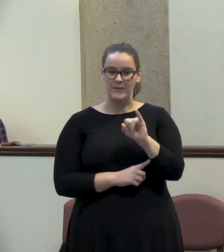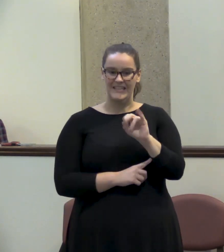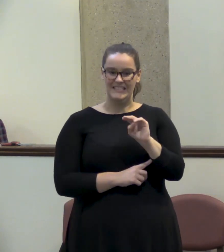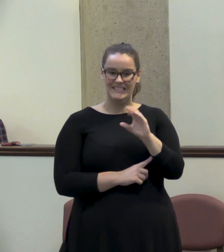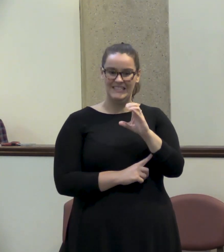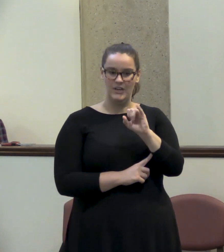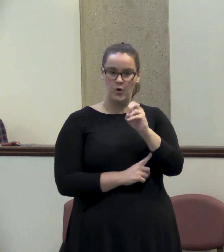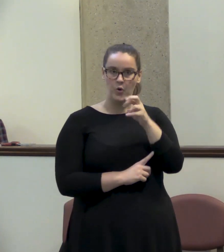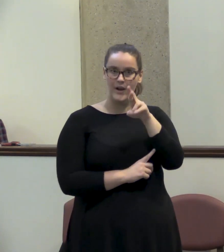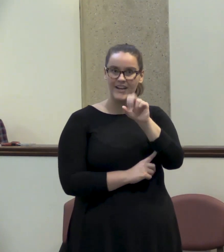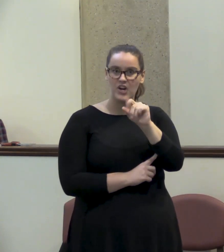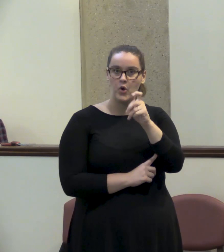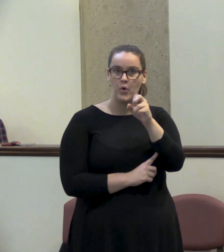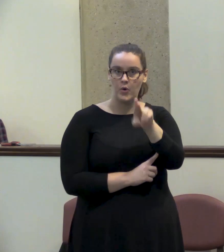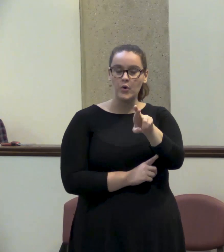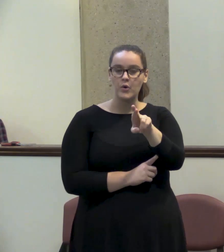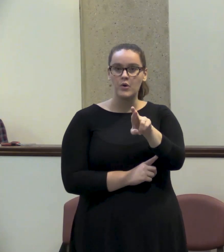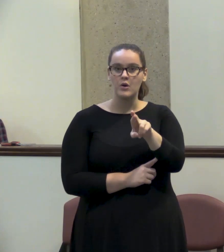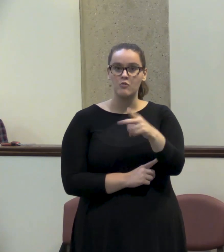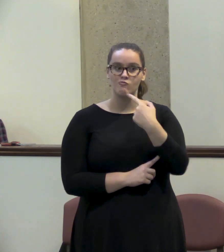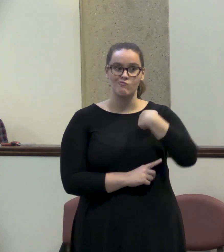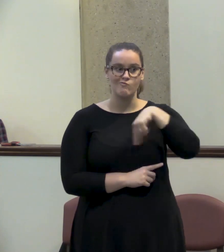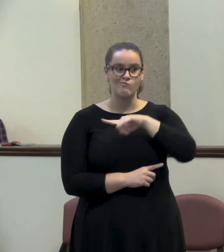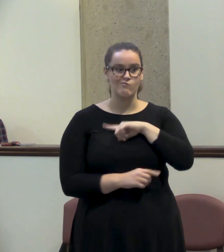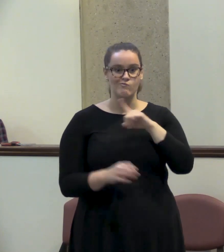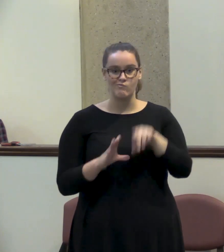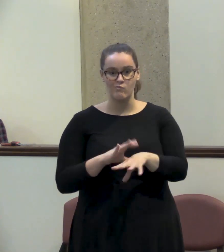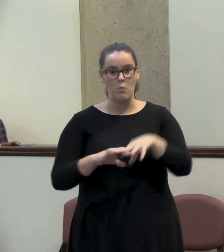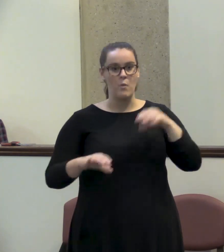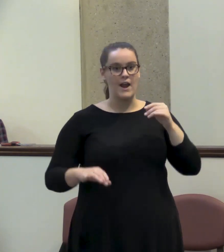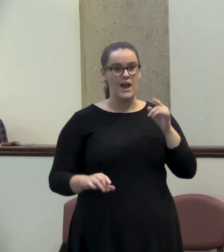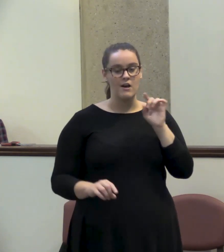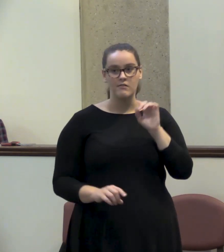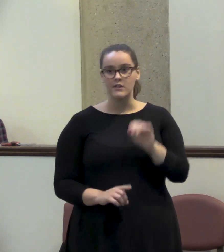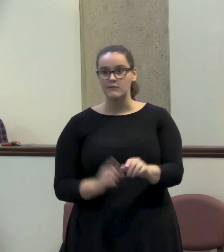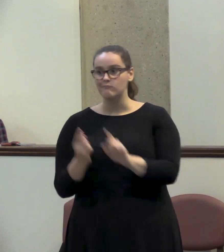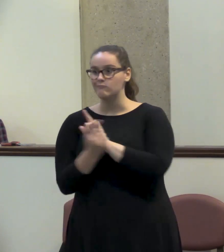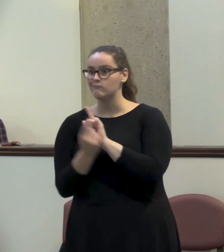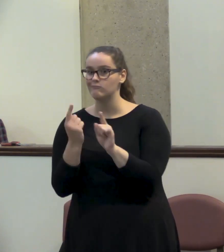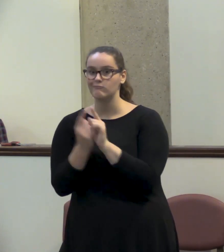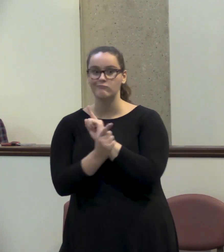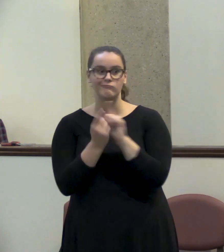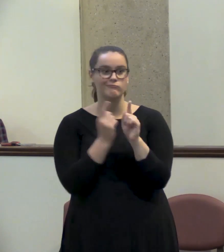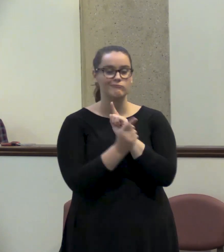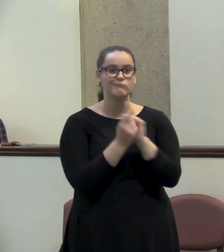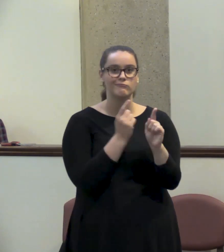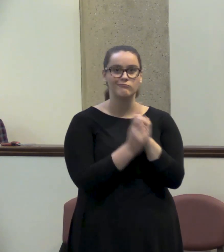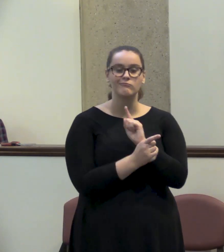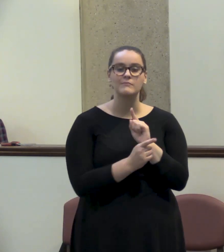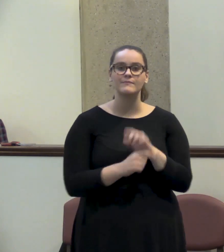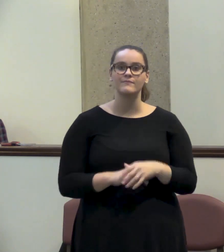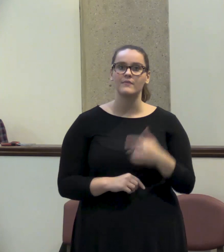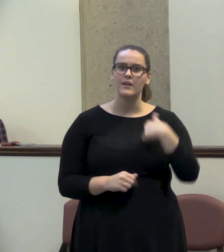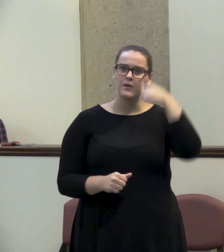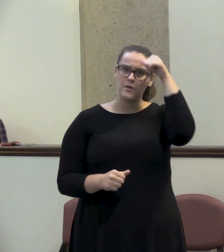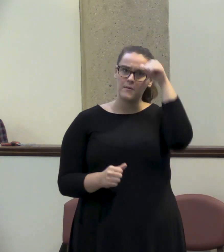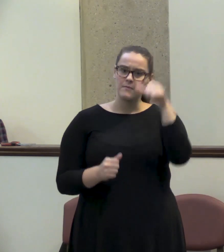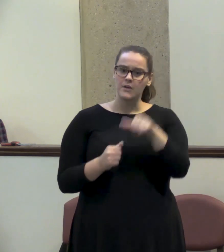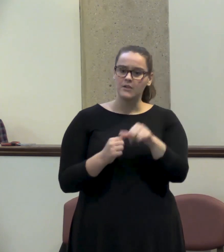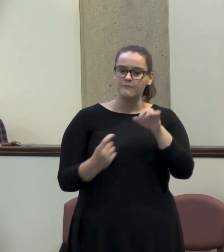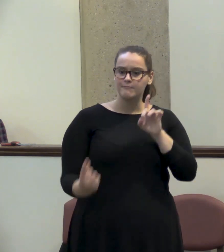and pollutants that it would cause, we went out in our neighborhood and we talked to residents. And I remember walking up to